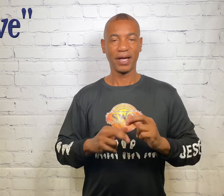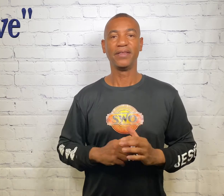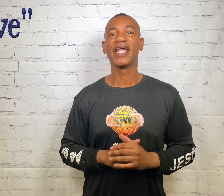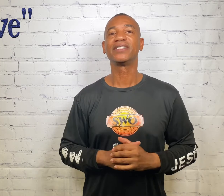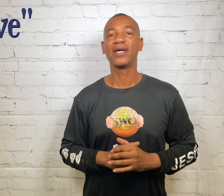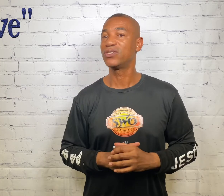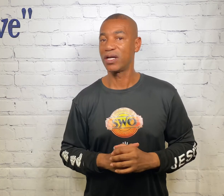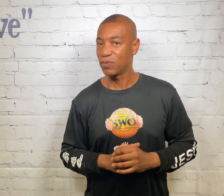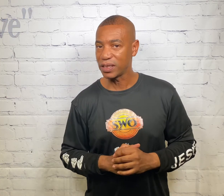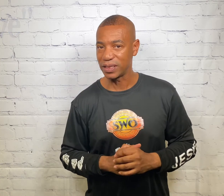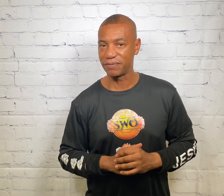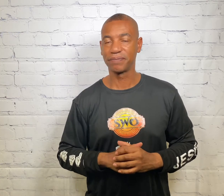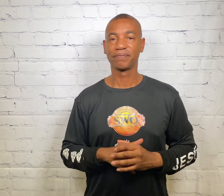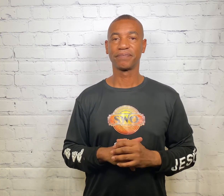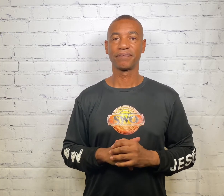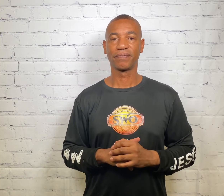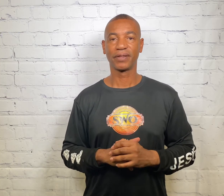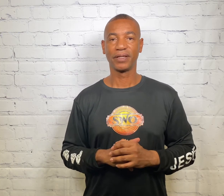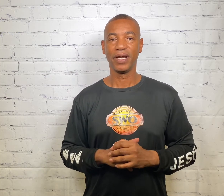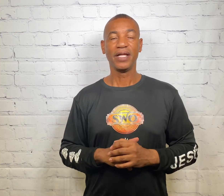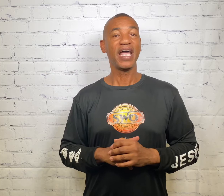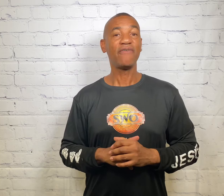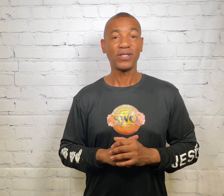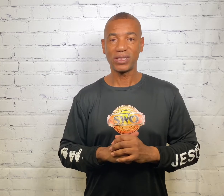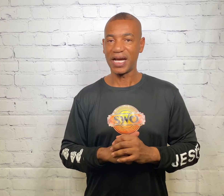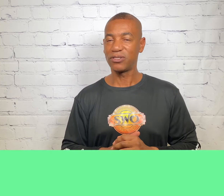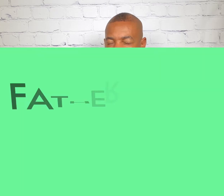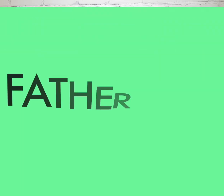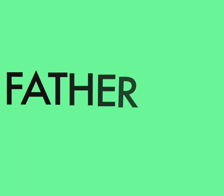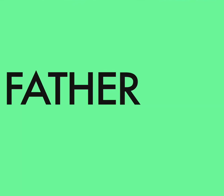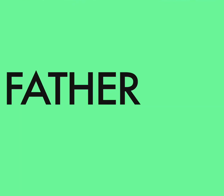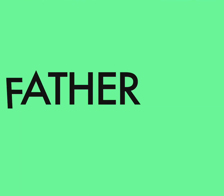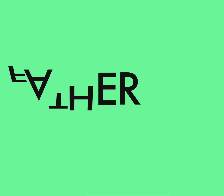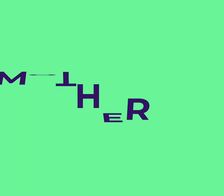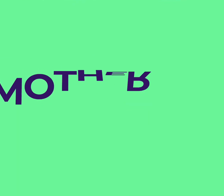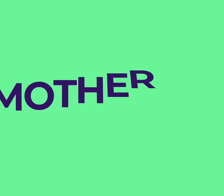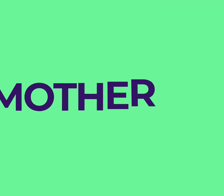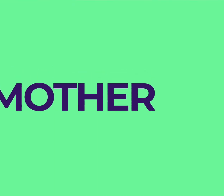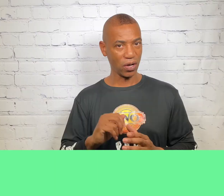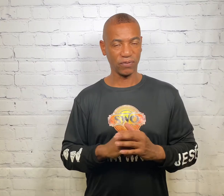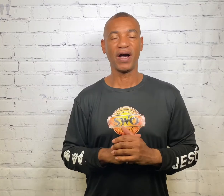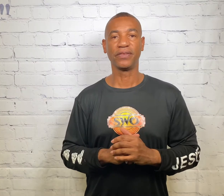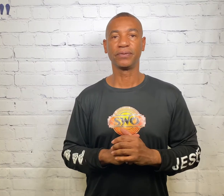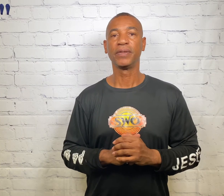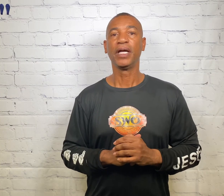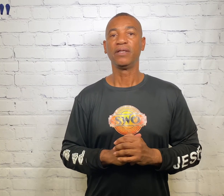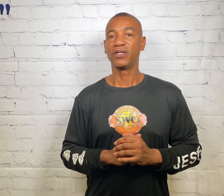That is how you sign relative. Now for the signs father and mother. Let's start with father. For the